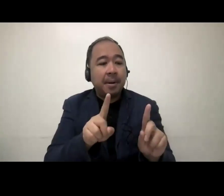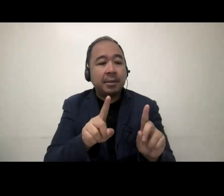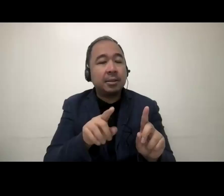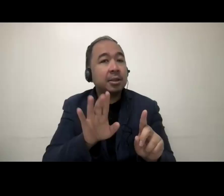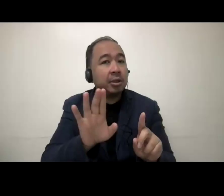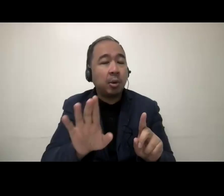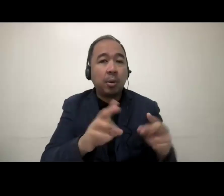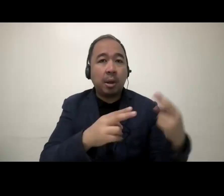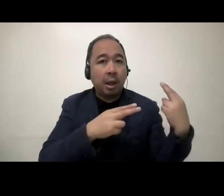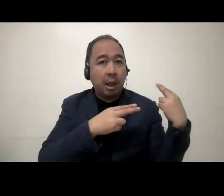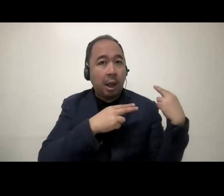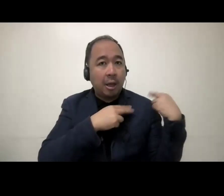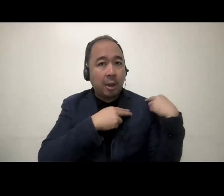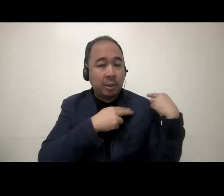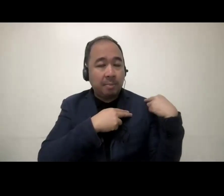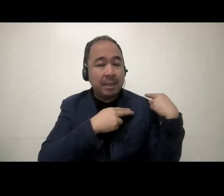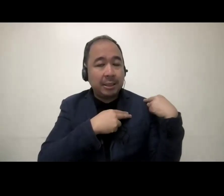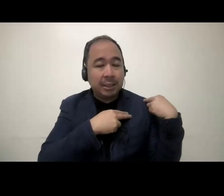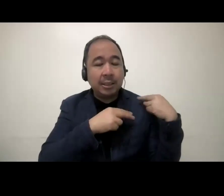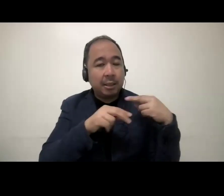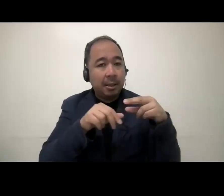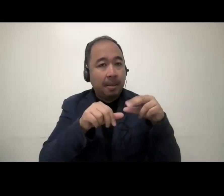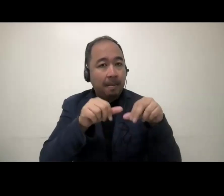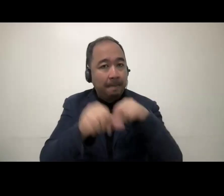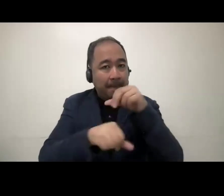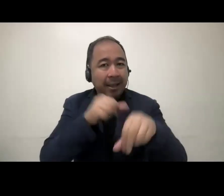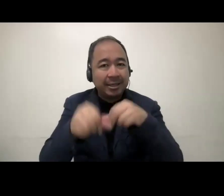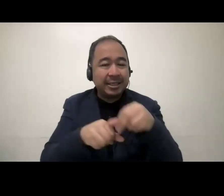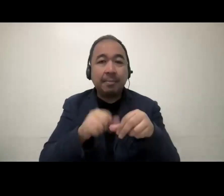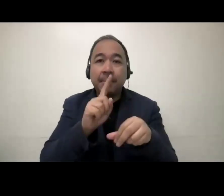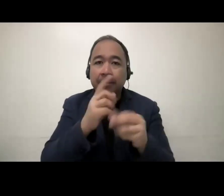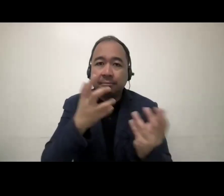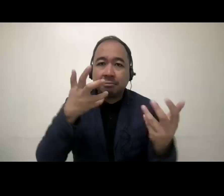Accountability mechanism exists in a broader ecosystem